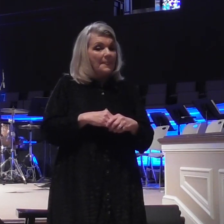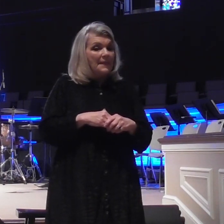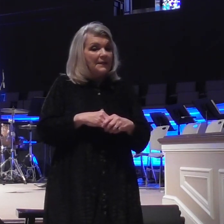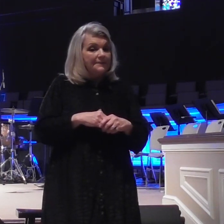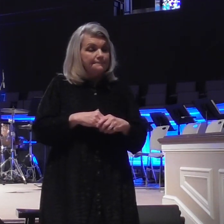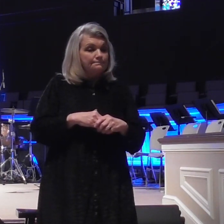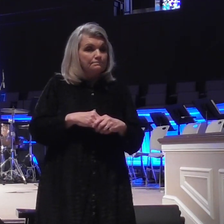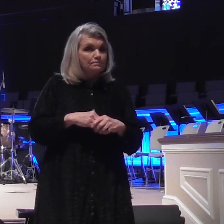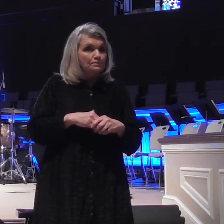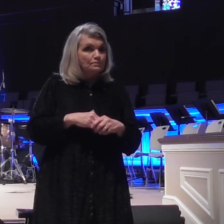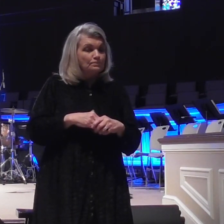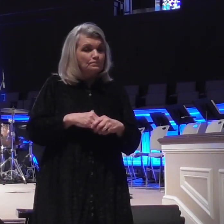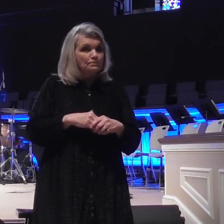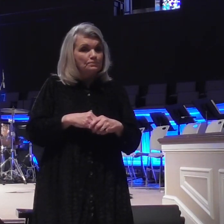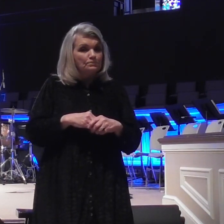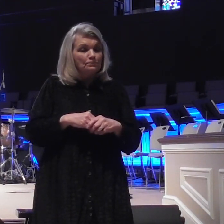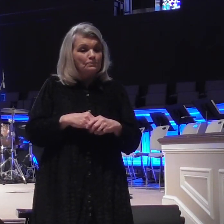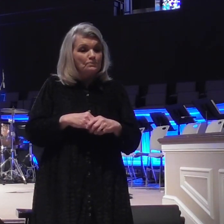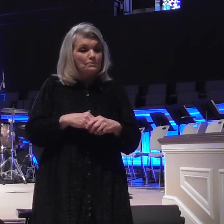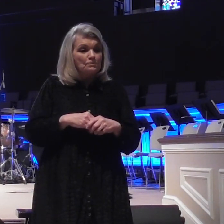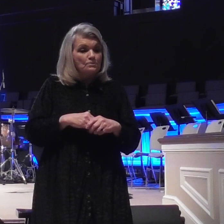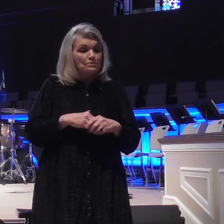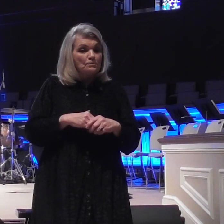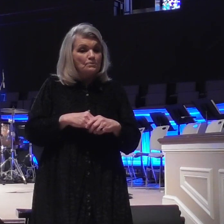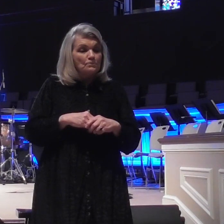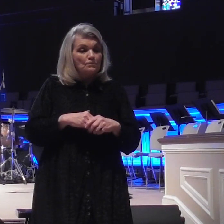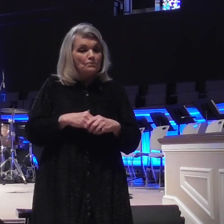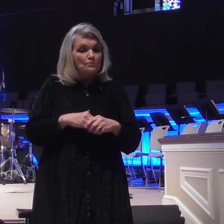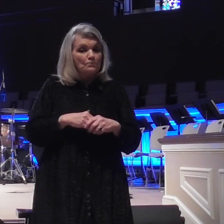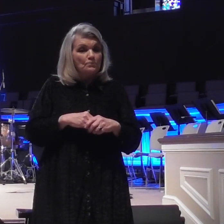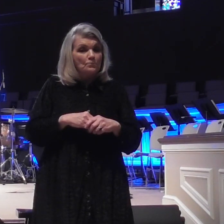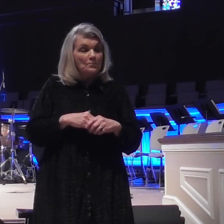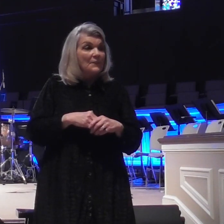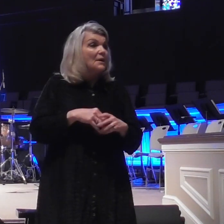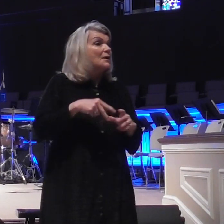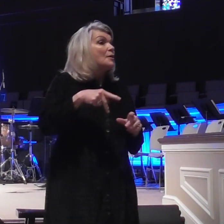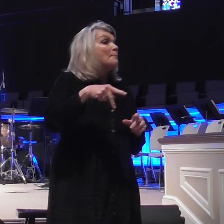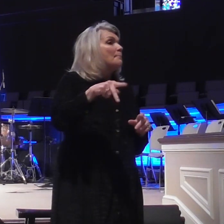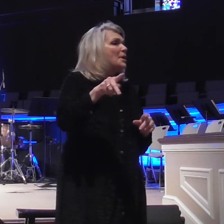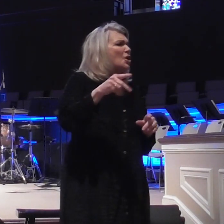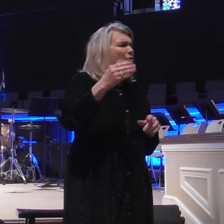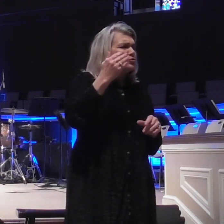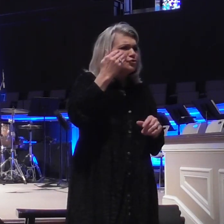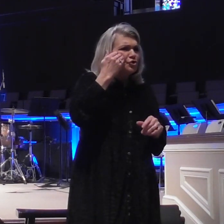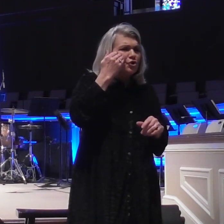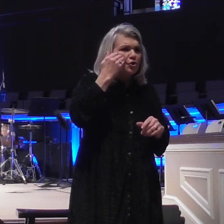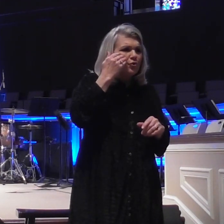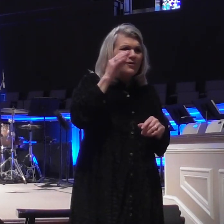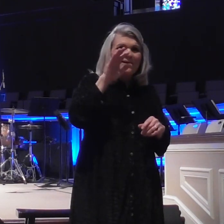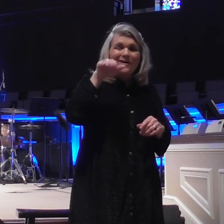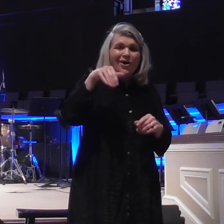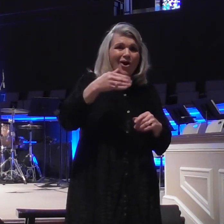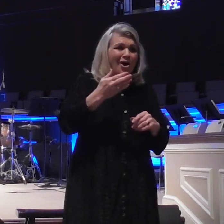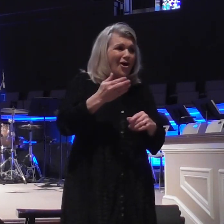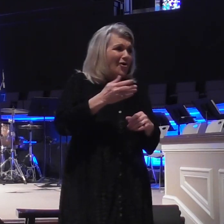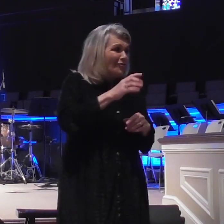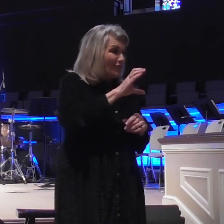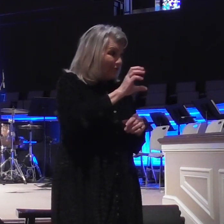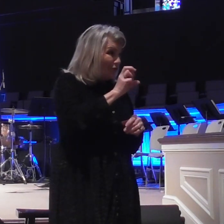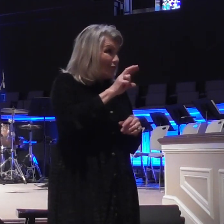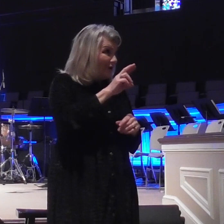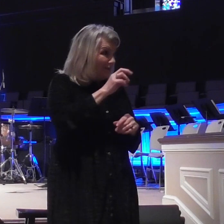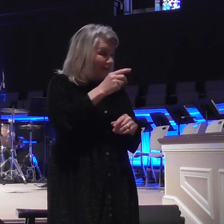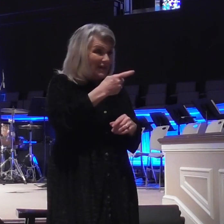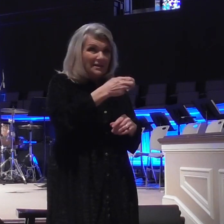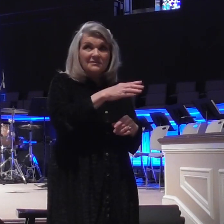these Corinthians were anything other than the precious blood-bought objects of God's